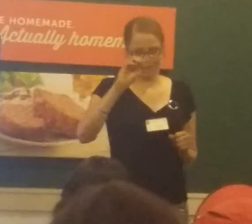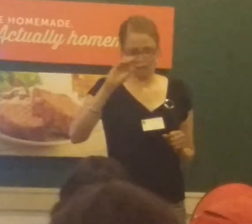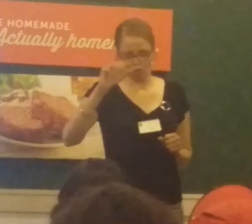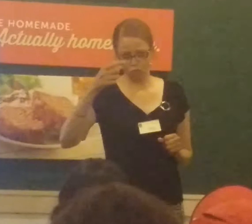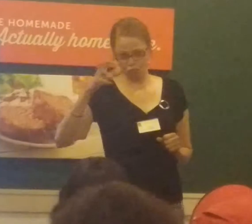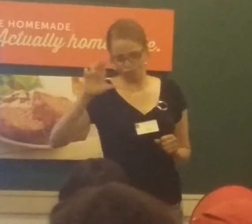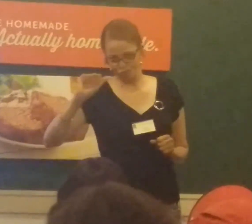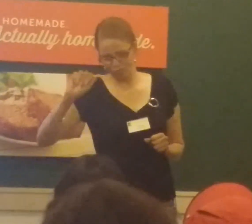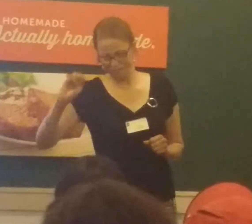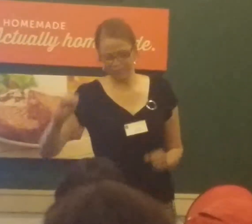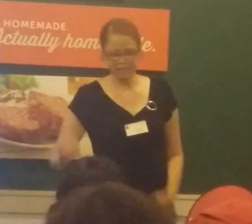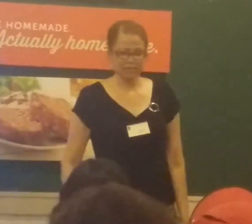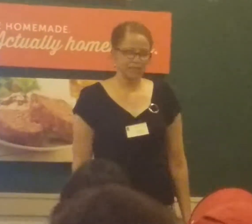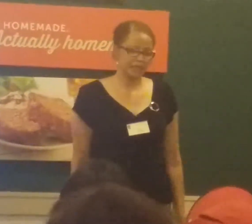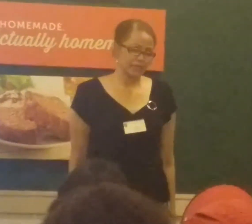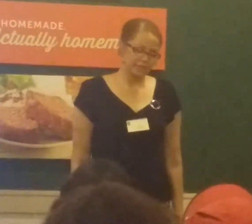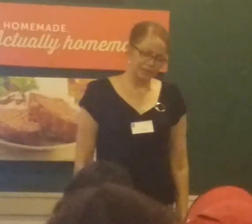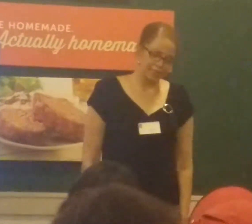I had to go and have a mammogram.